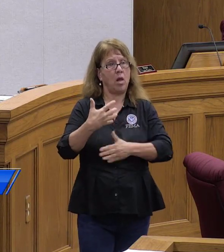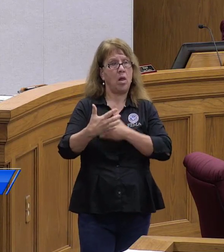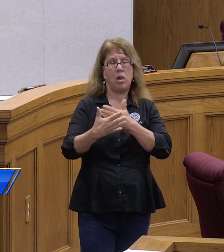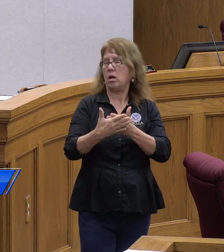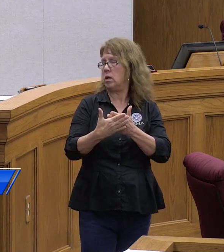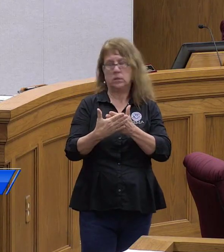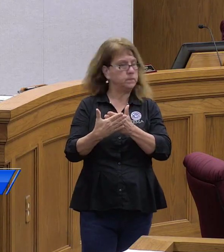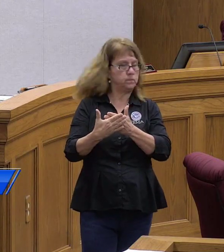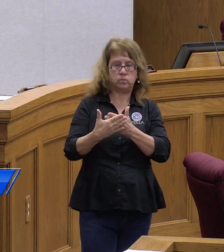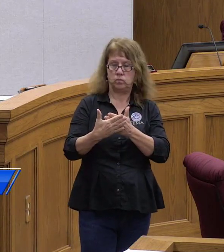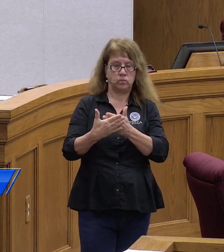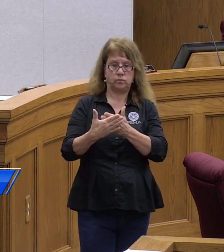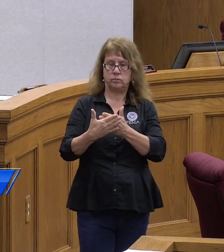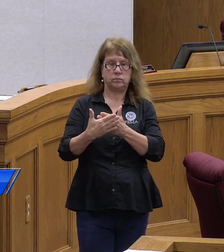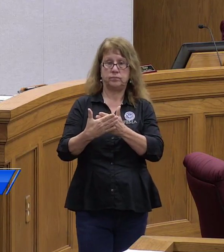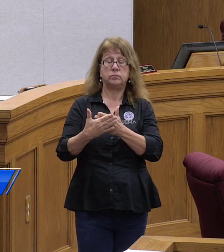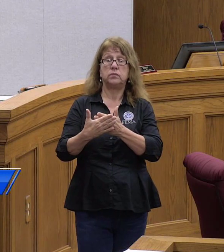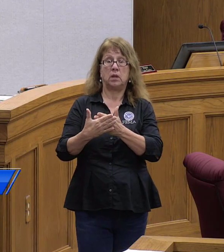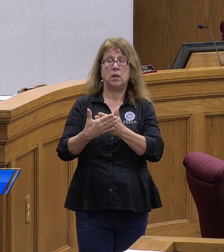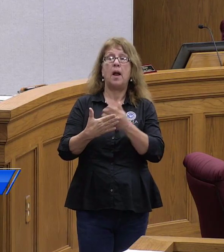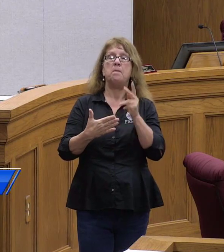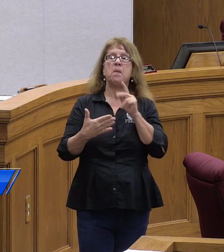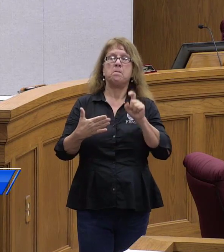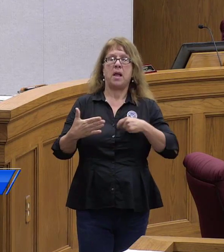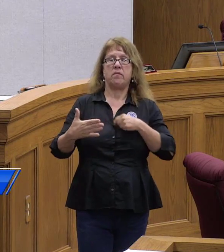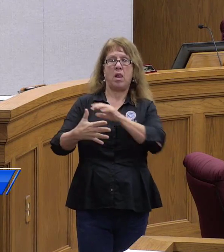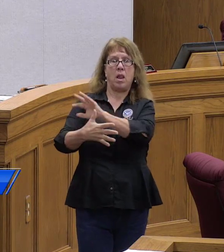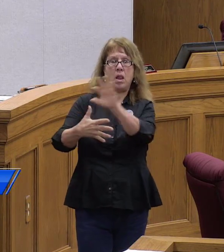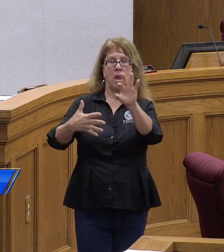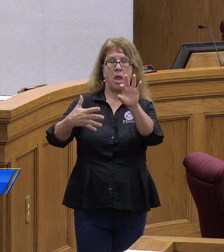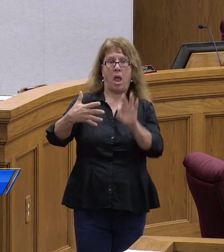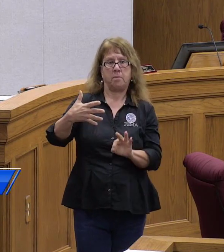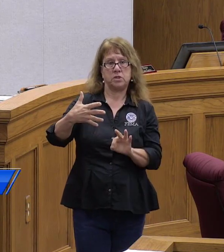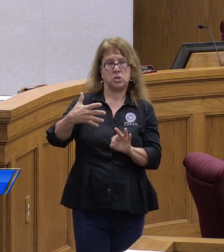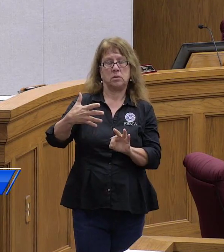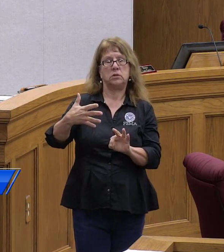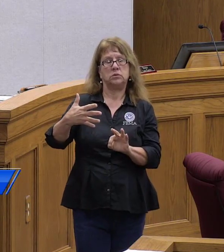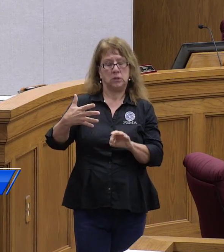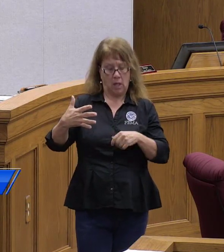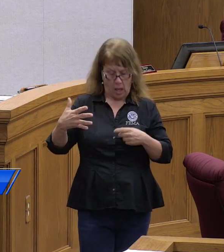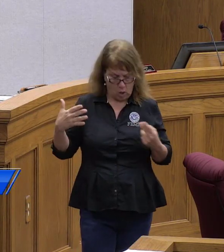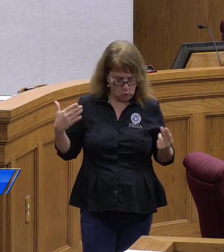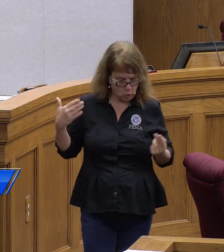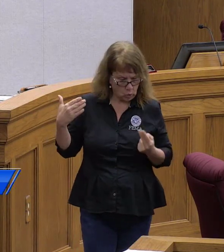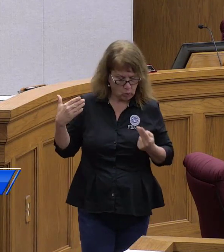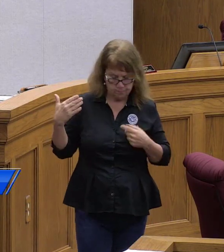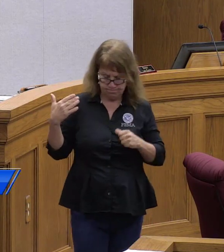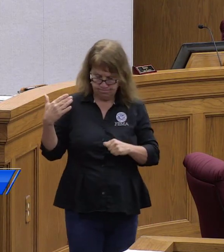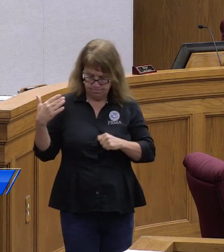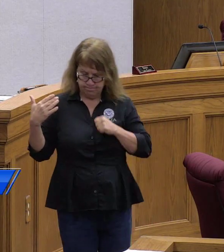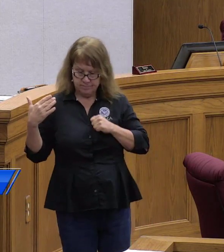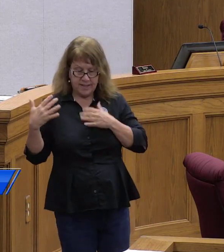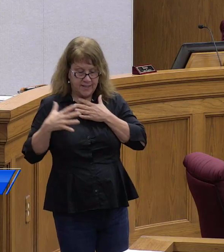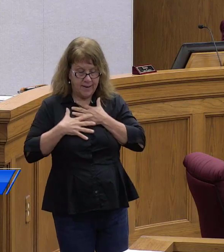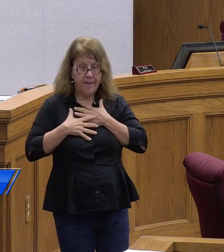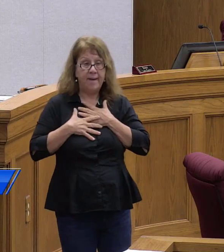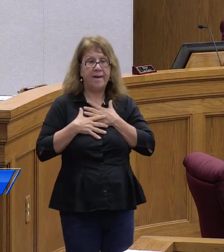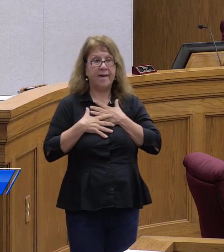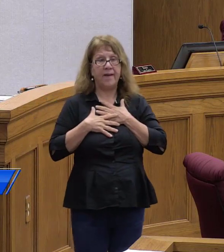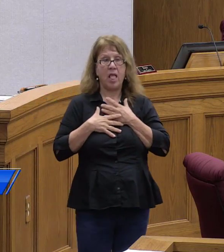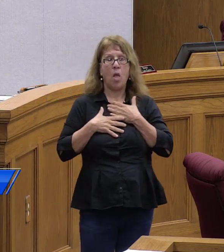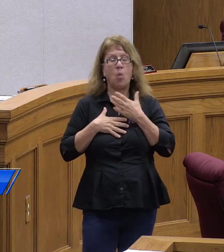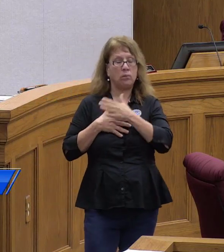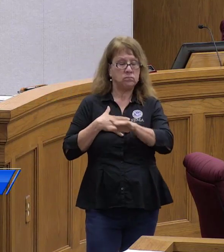importantly, it must be something that people can use and have some pride in. You know, we want our citizens to